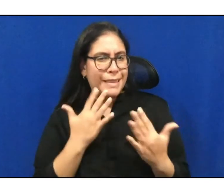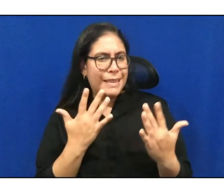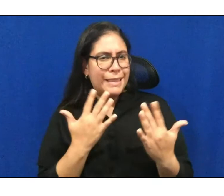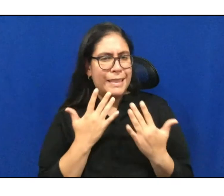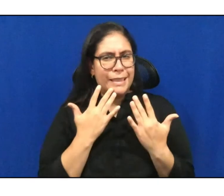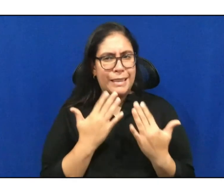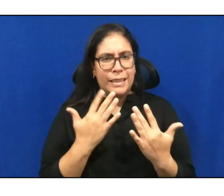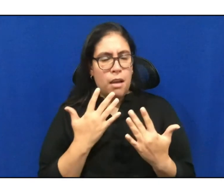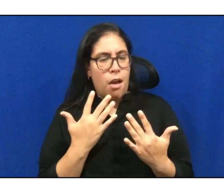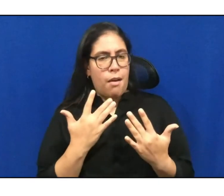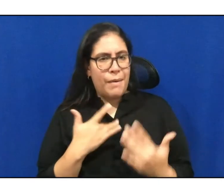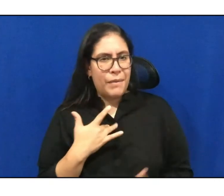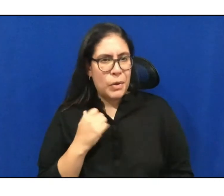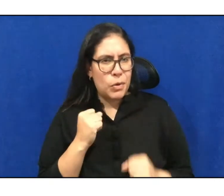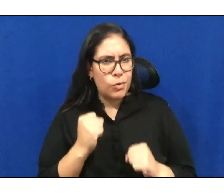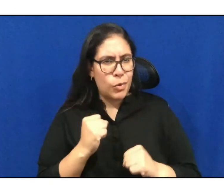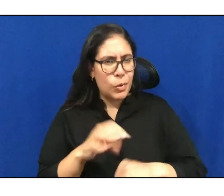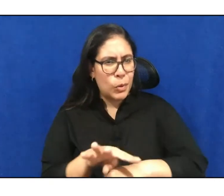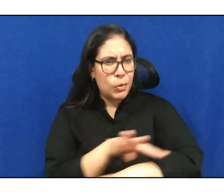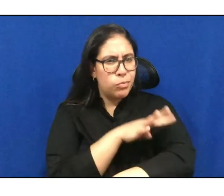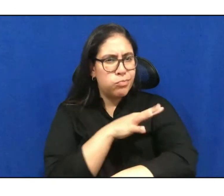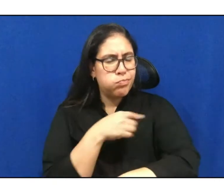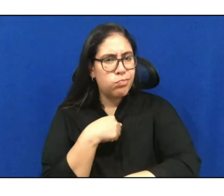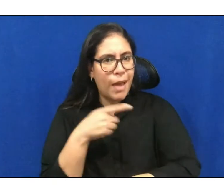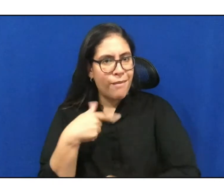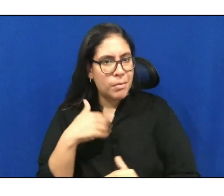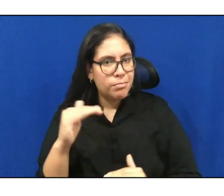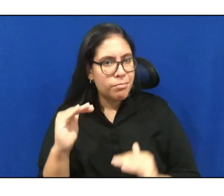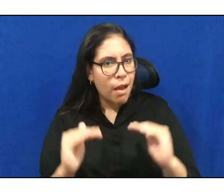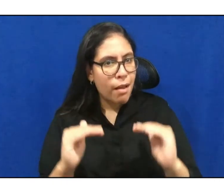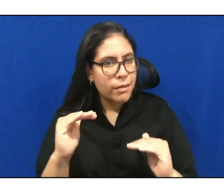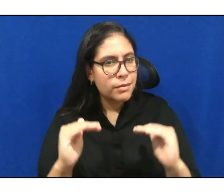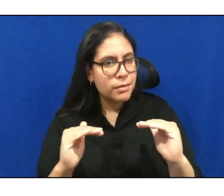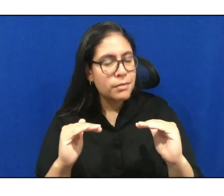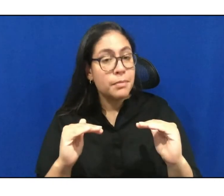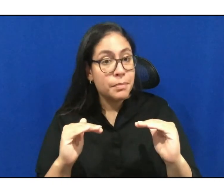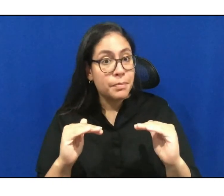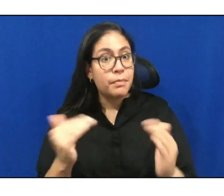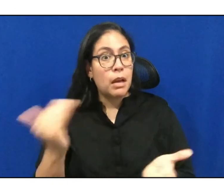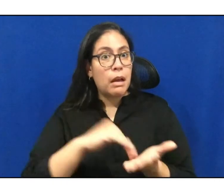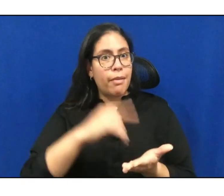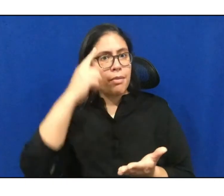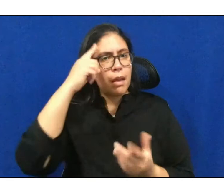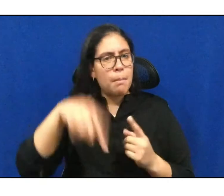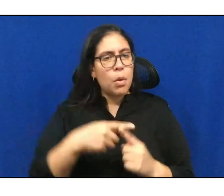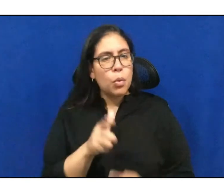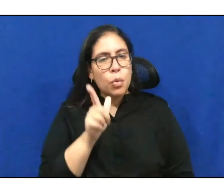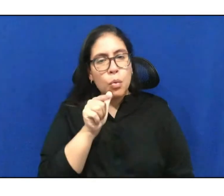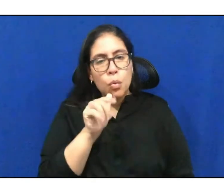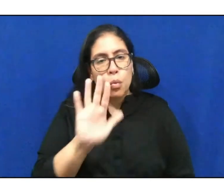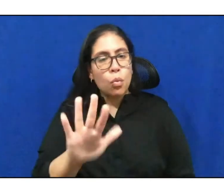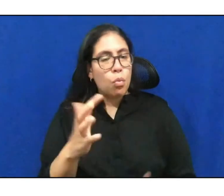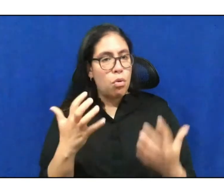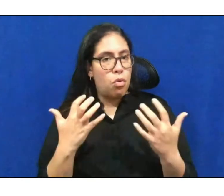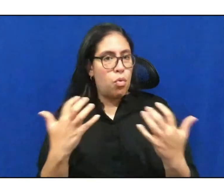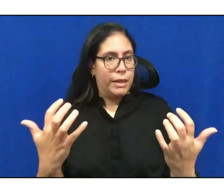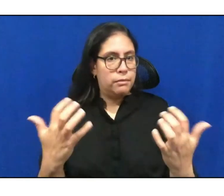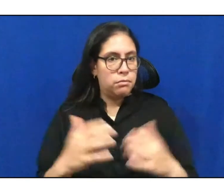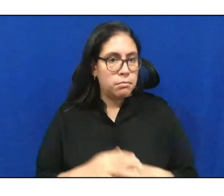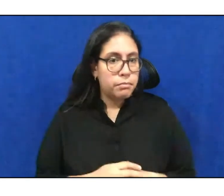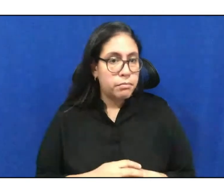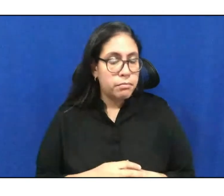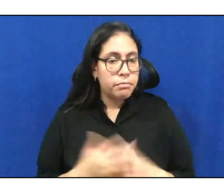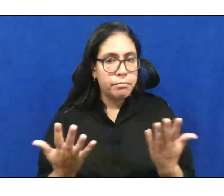think care and context, right? Again, thinking about who your audience is, what are they coming